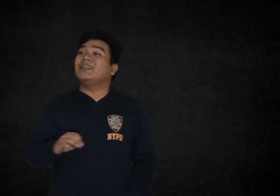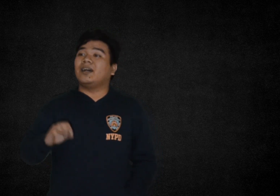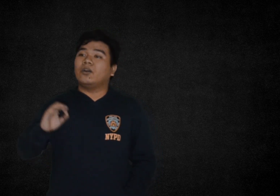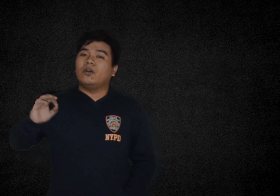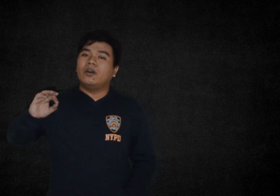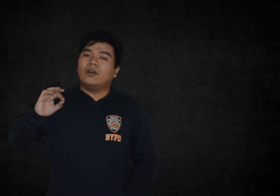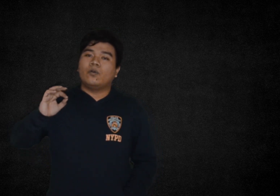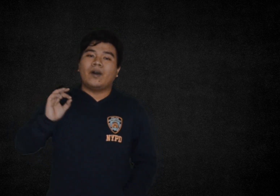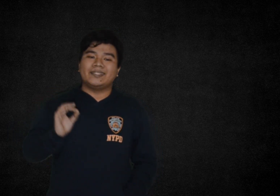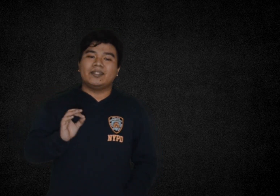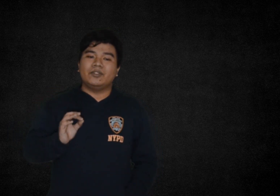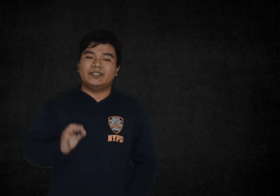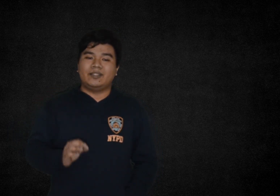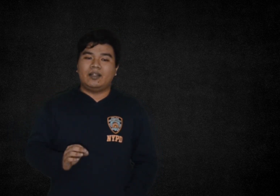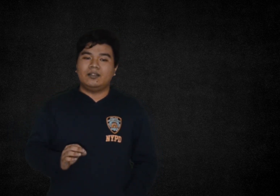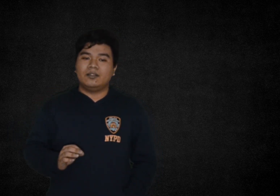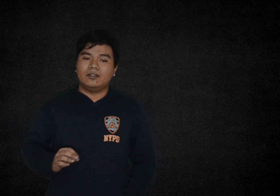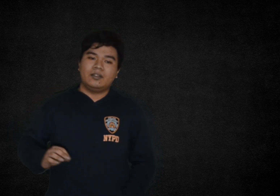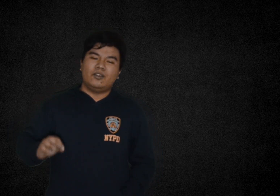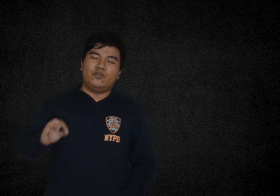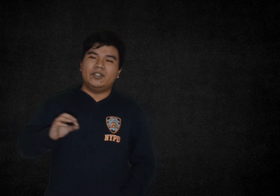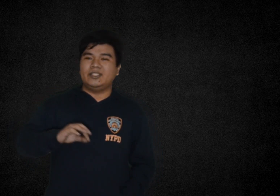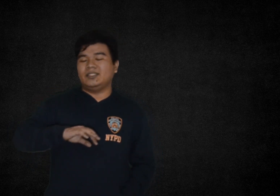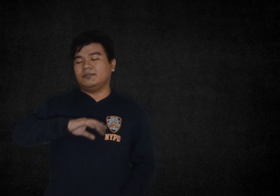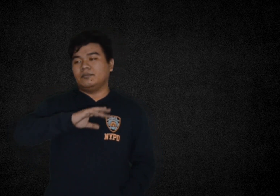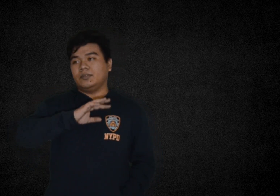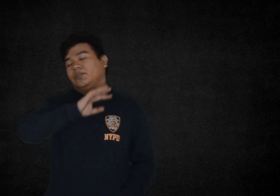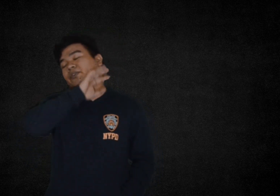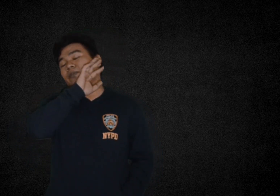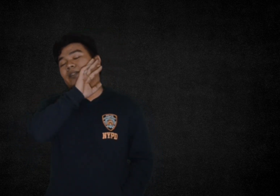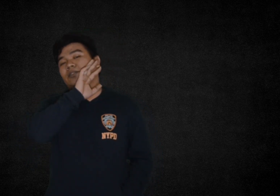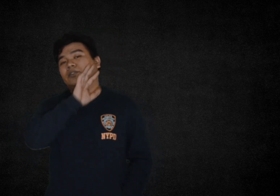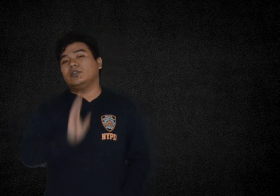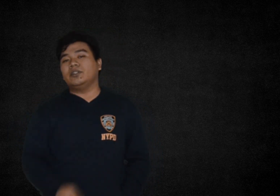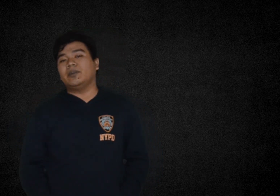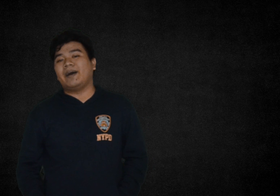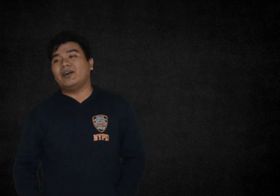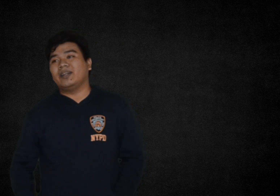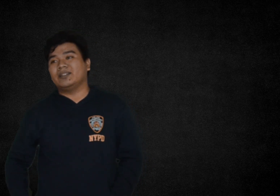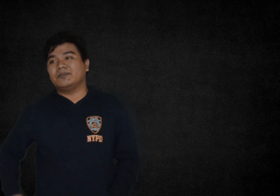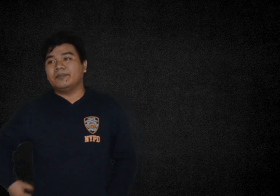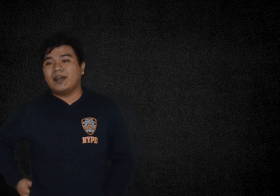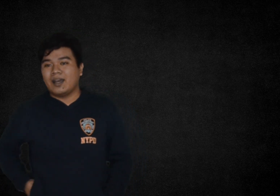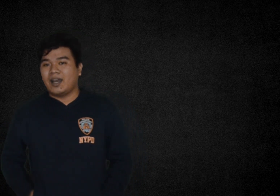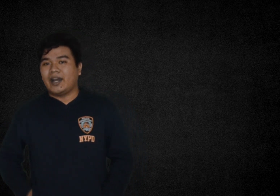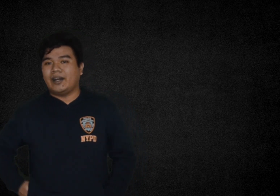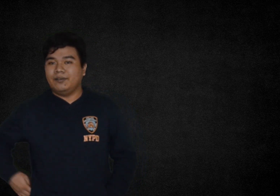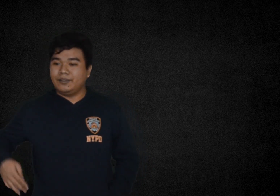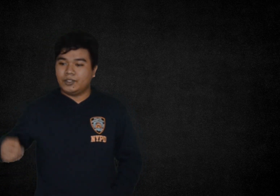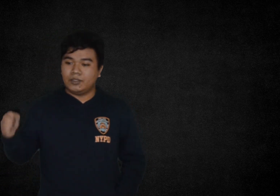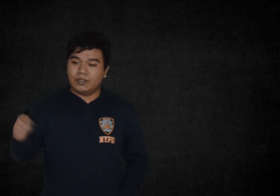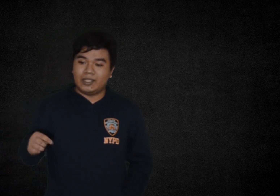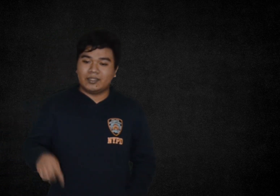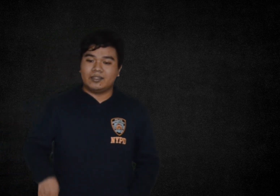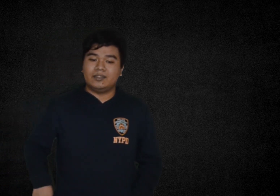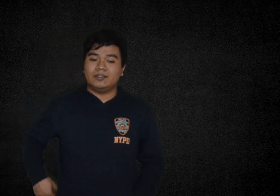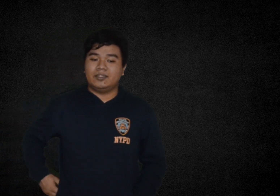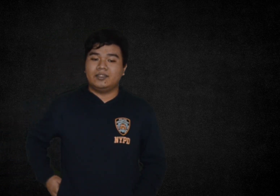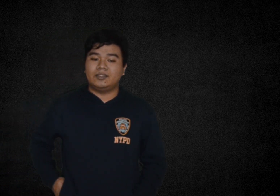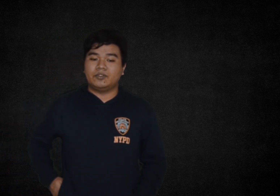the quasi crystal, which is, if you want to learn about it, I will link it in the